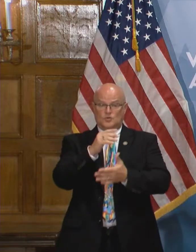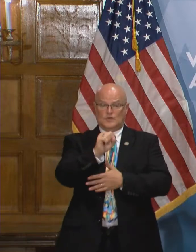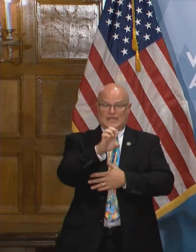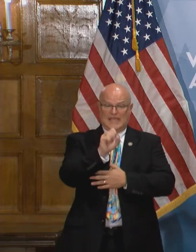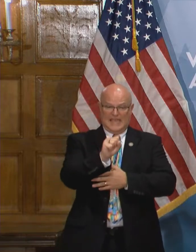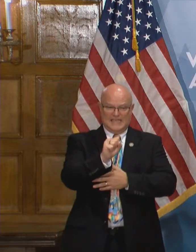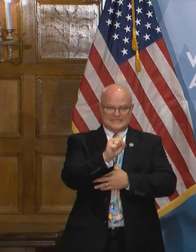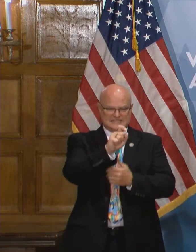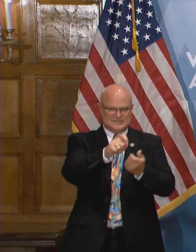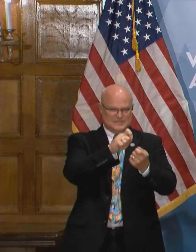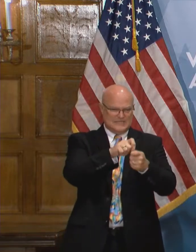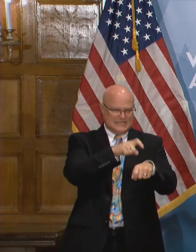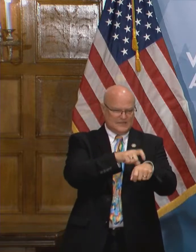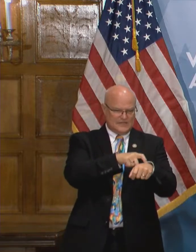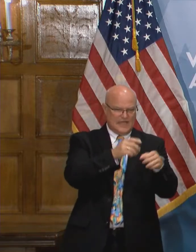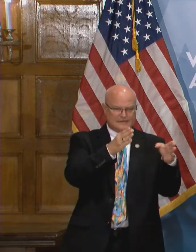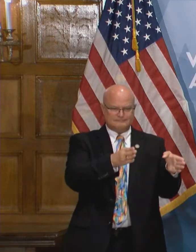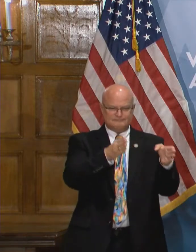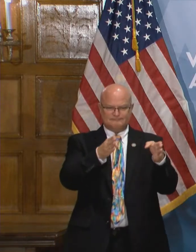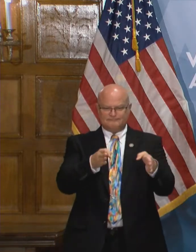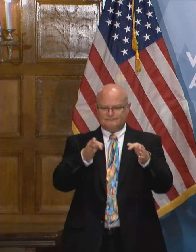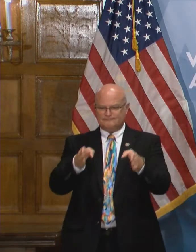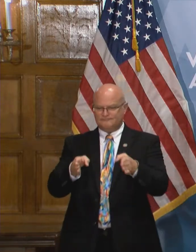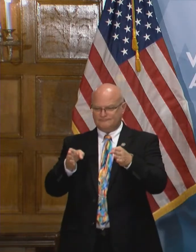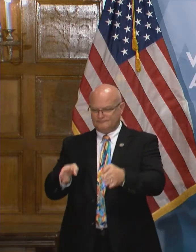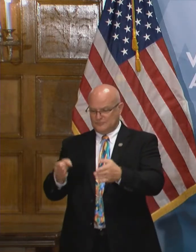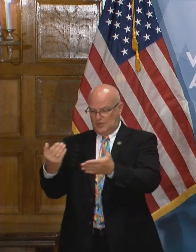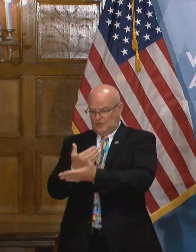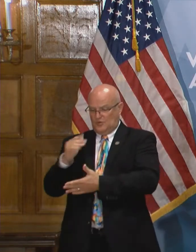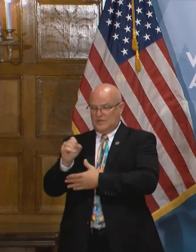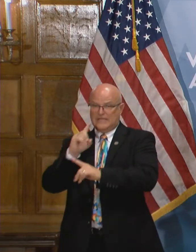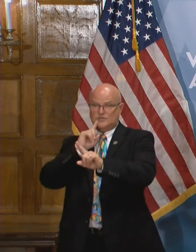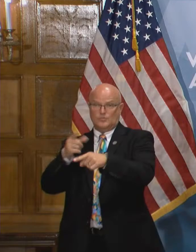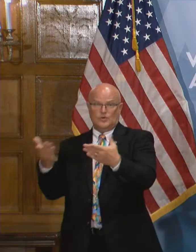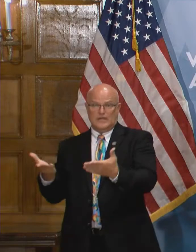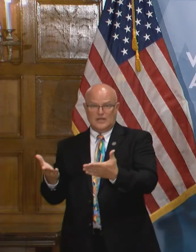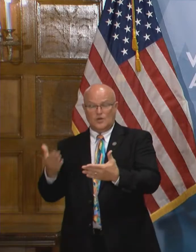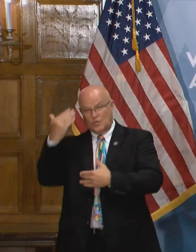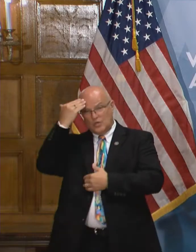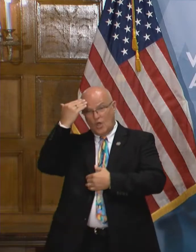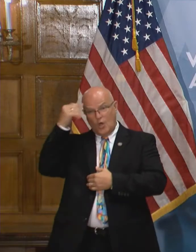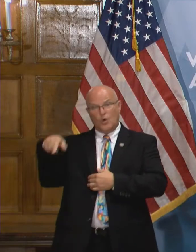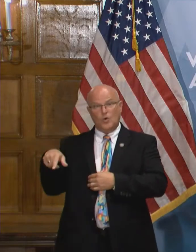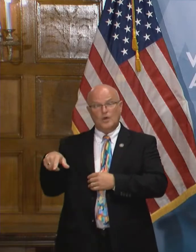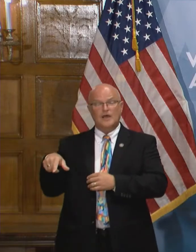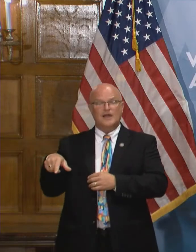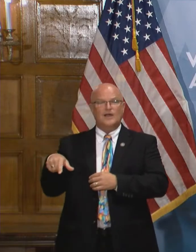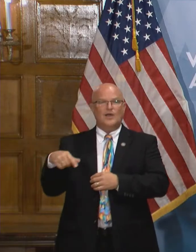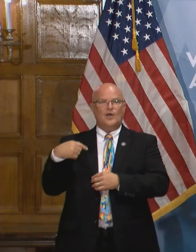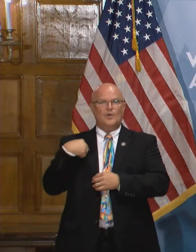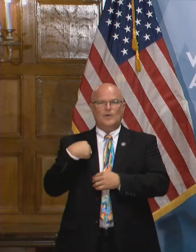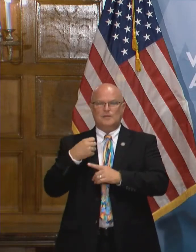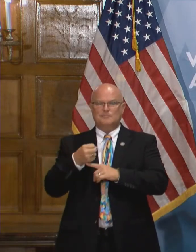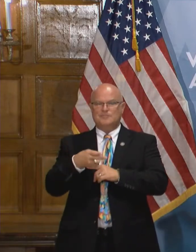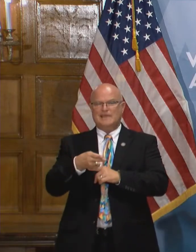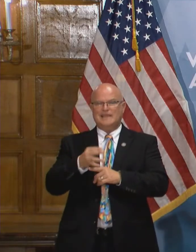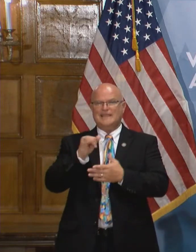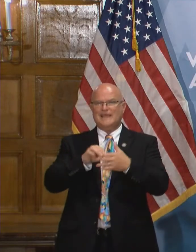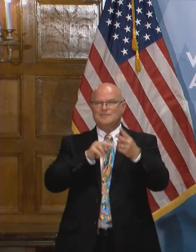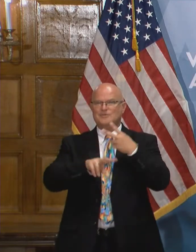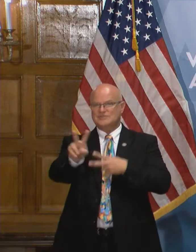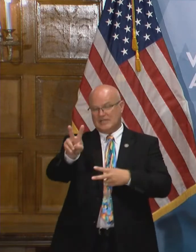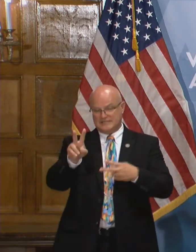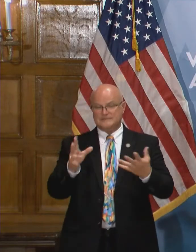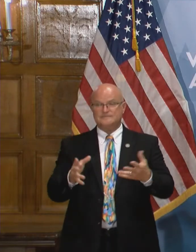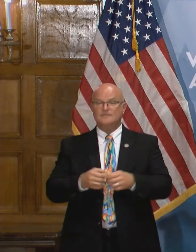at a particular period of time and you say this is what the new cases reported could be here that we know about, we're beating that projection.